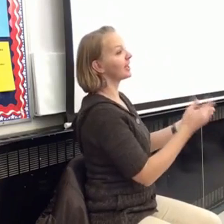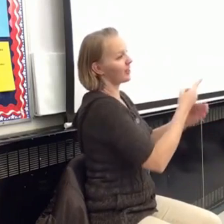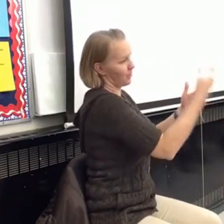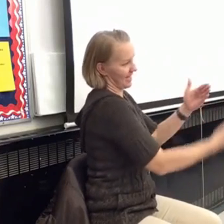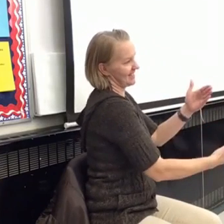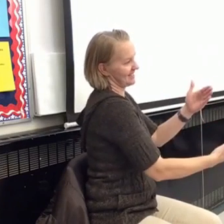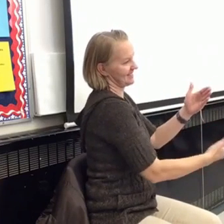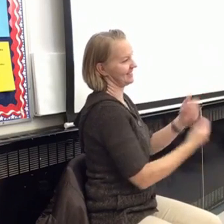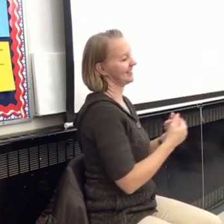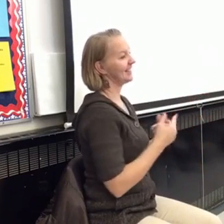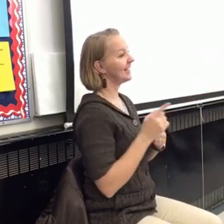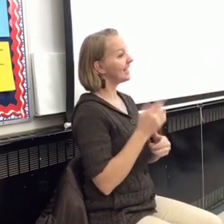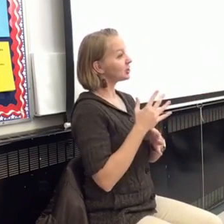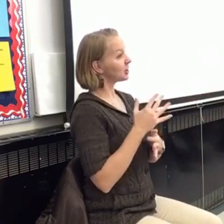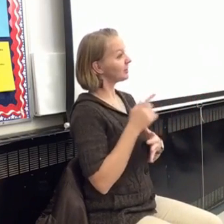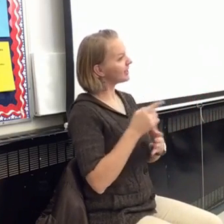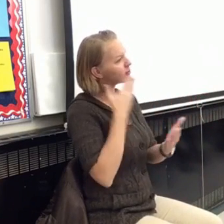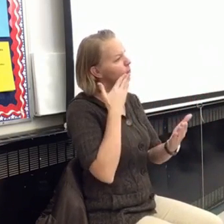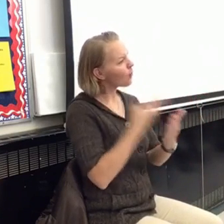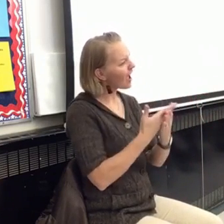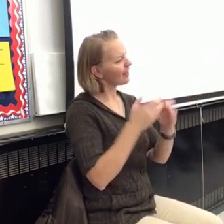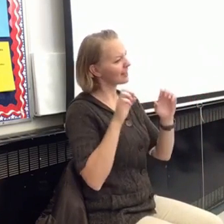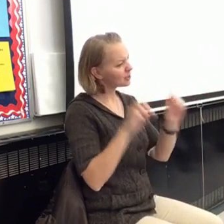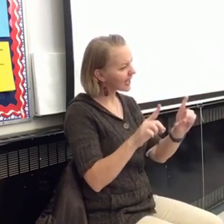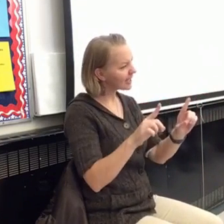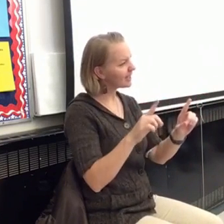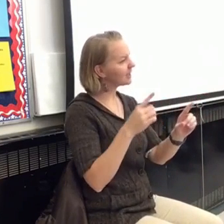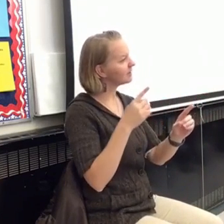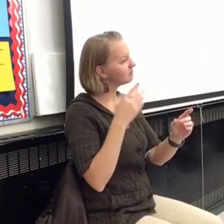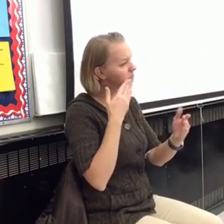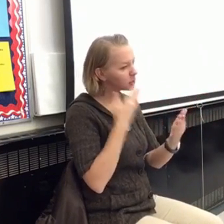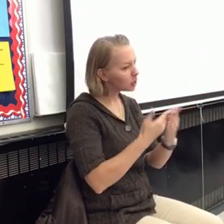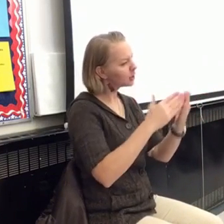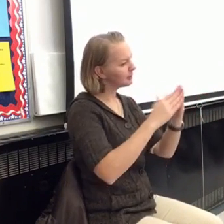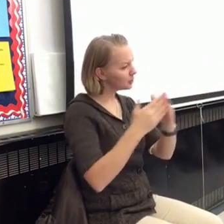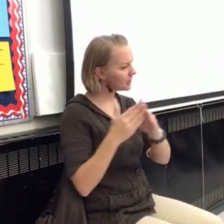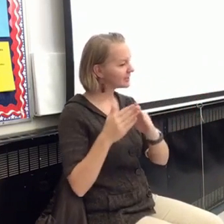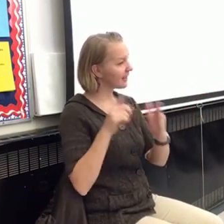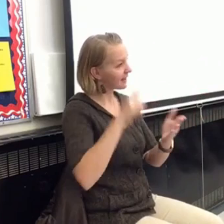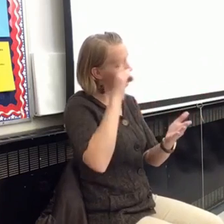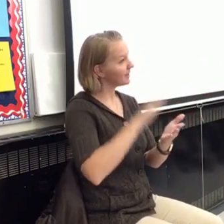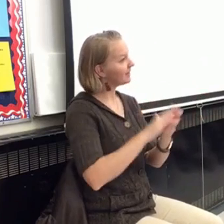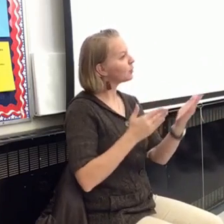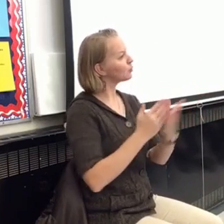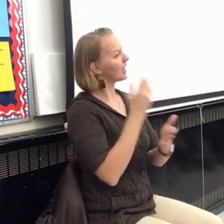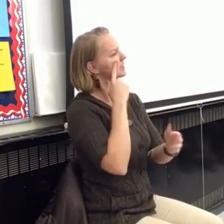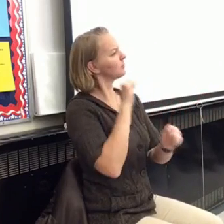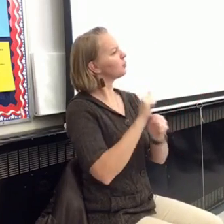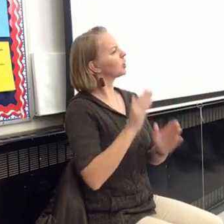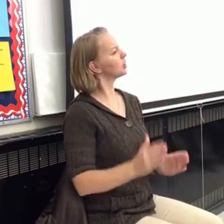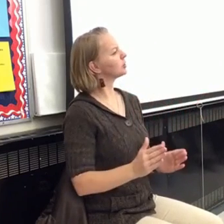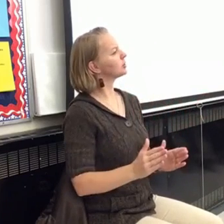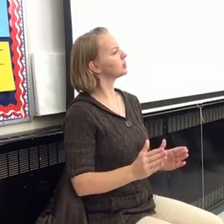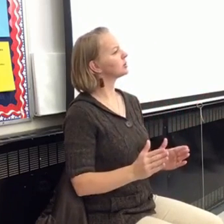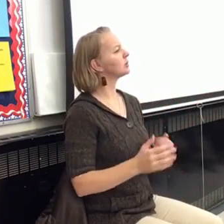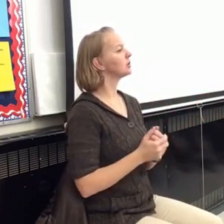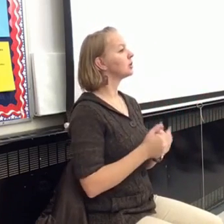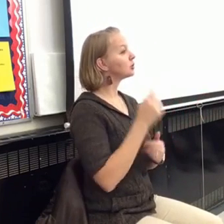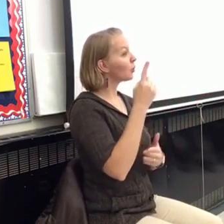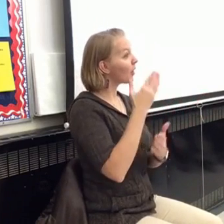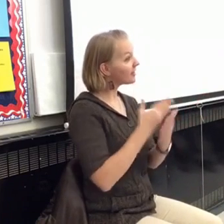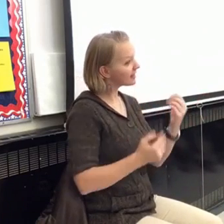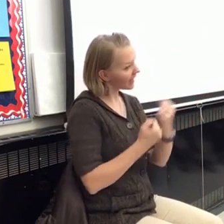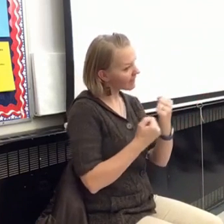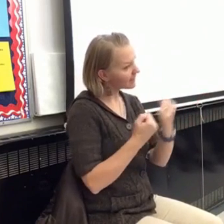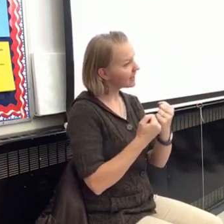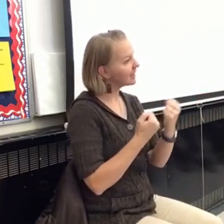Over in Germany, these were well-educated labor union communities, and they believed in rights for workers. One of the things that they advocated